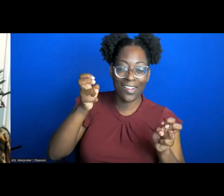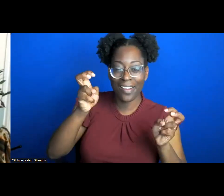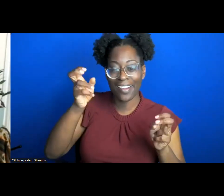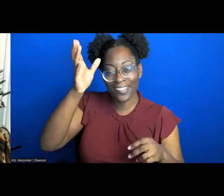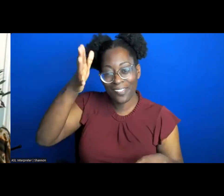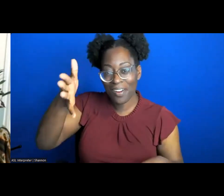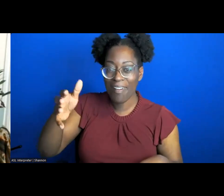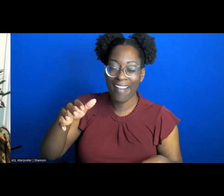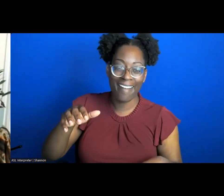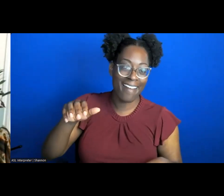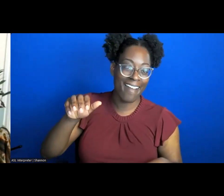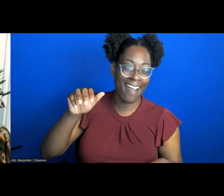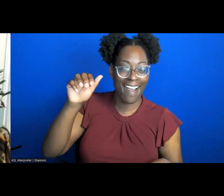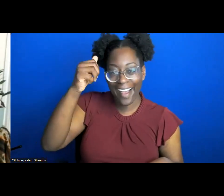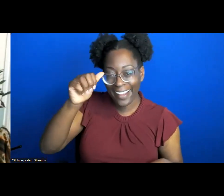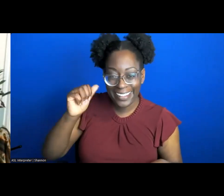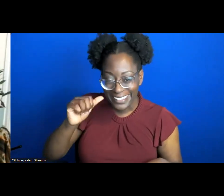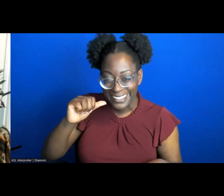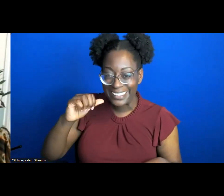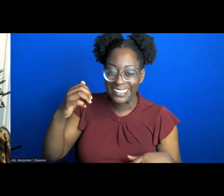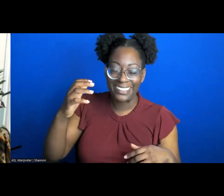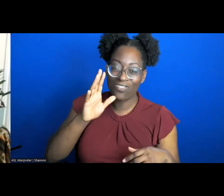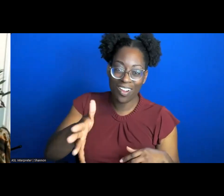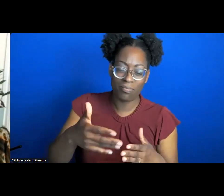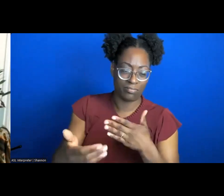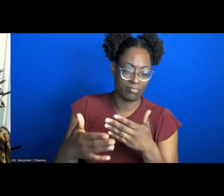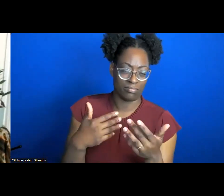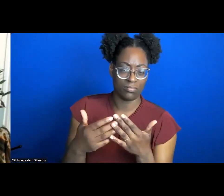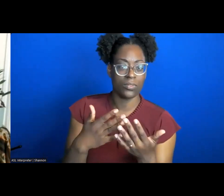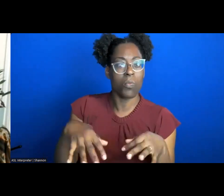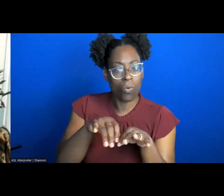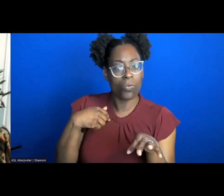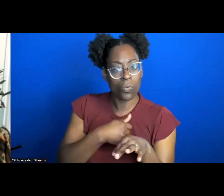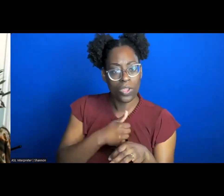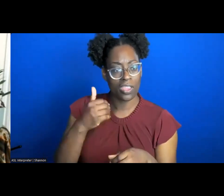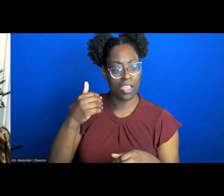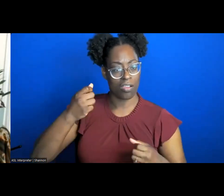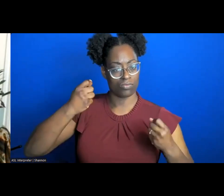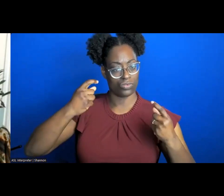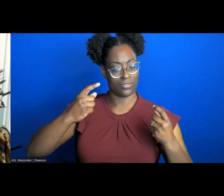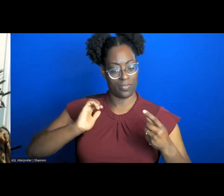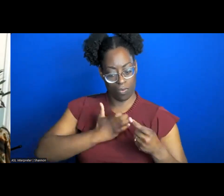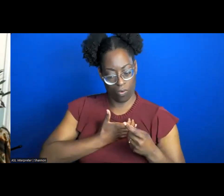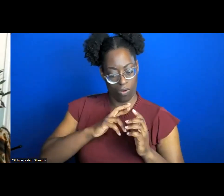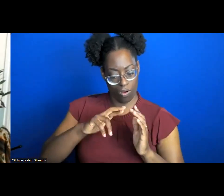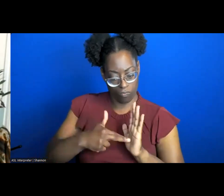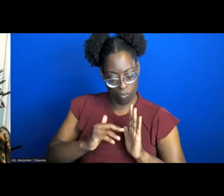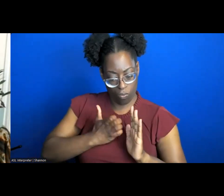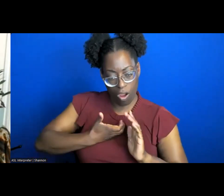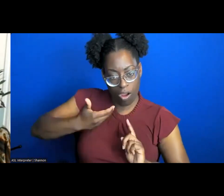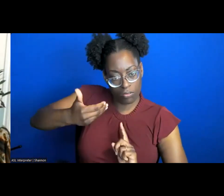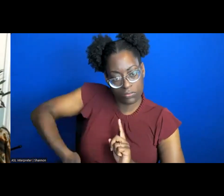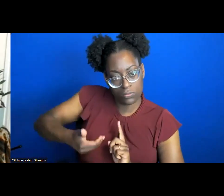and how it's impacted us and how it continues to impact young Black children. So to me, affirming Black joy